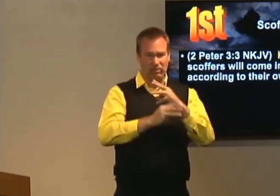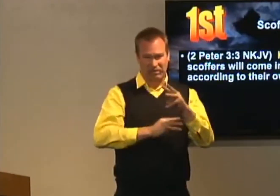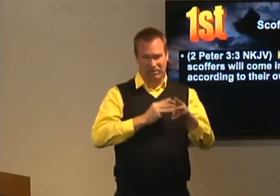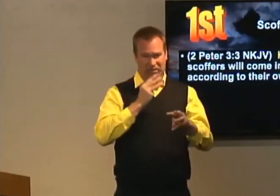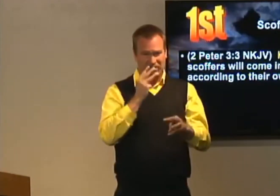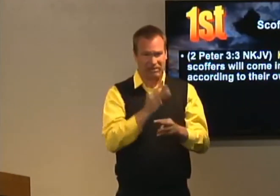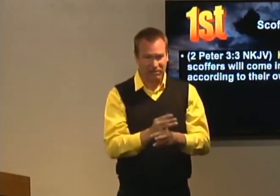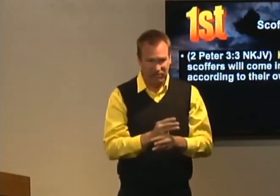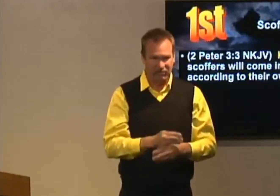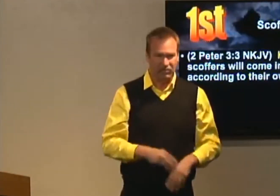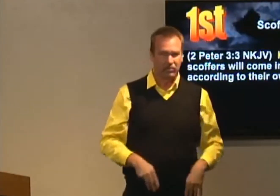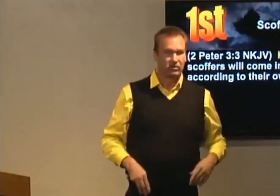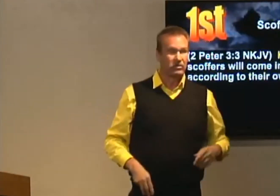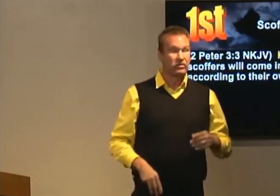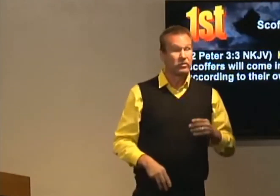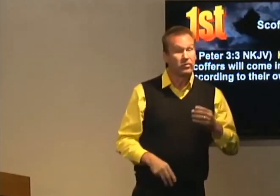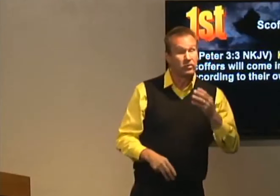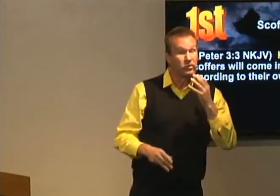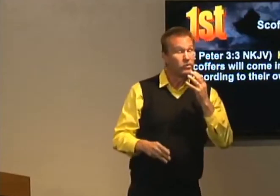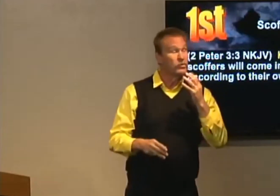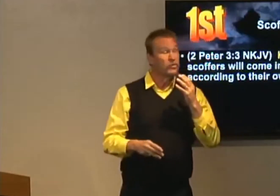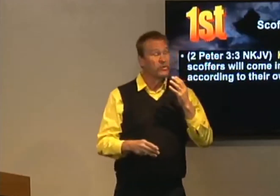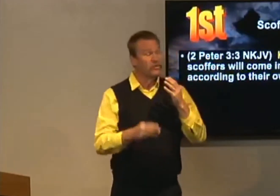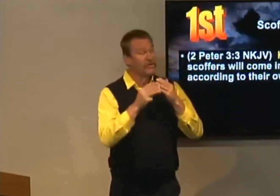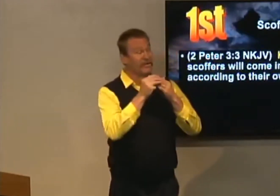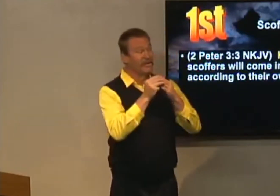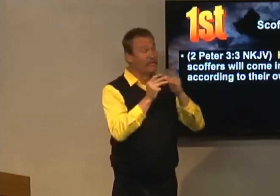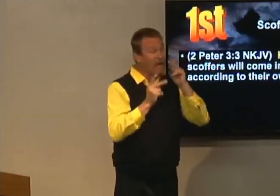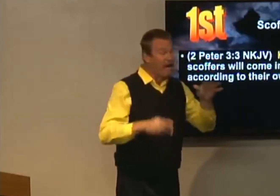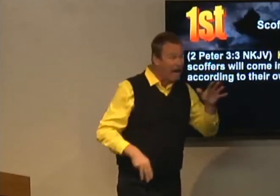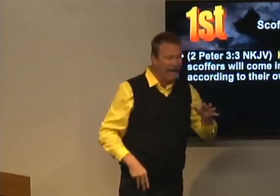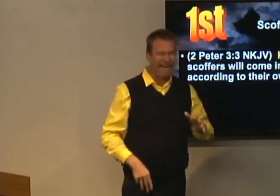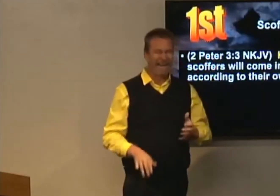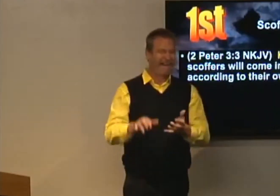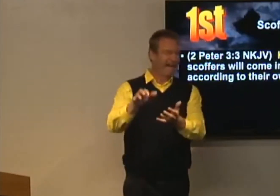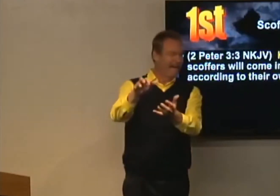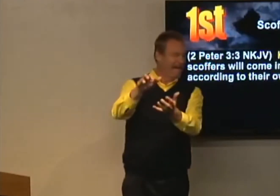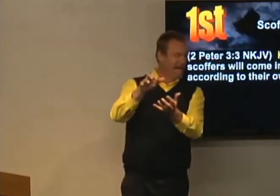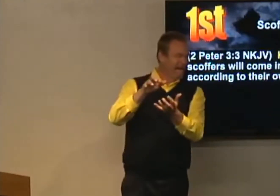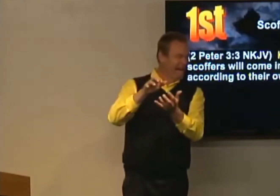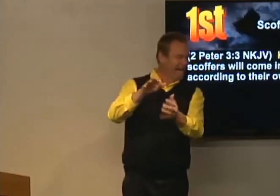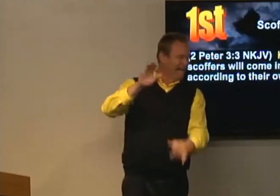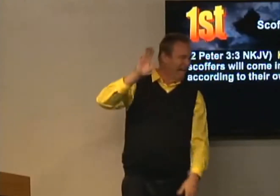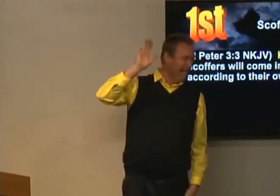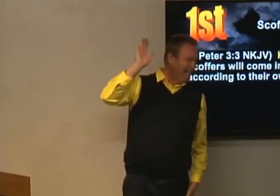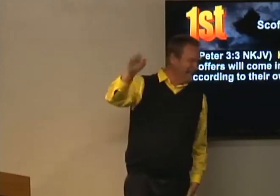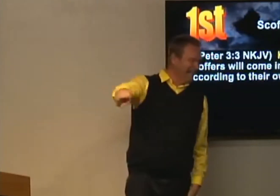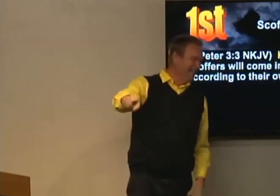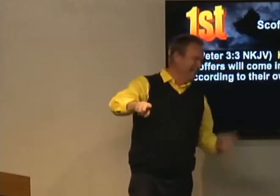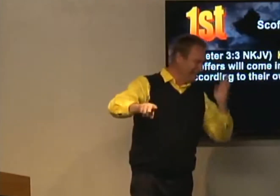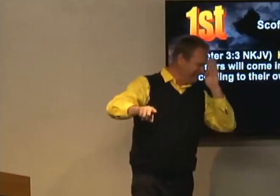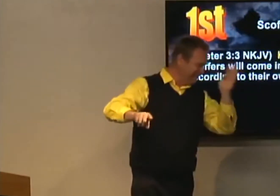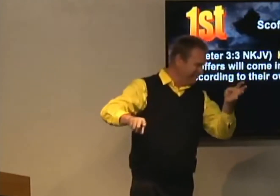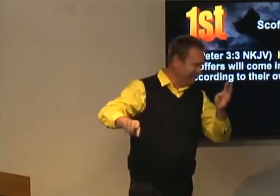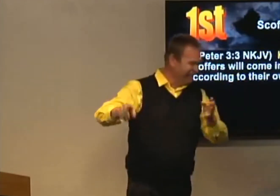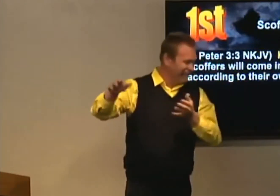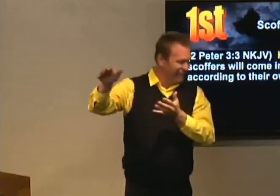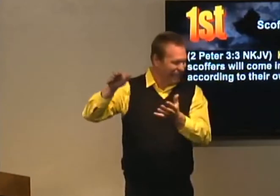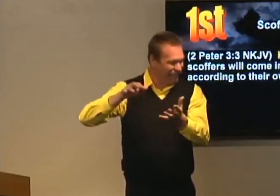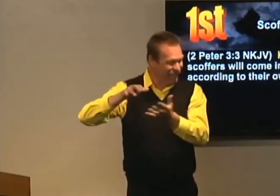earth, covering the entire world. And then the leaders, what did they do? They scoffed at him. They